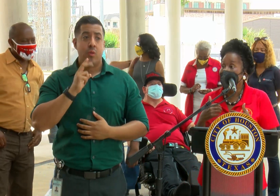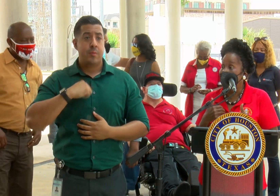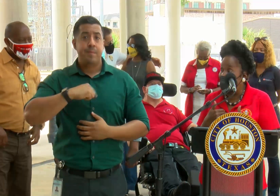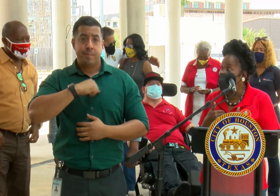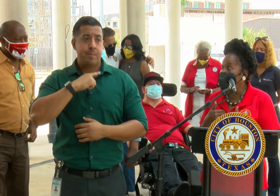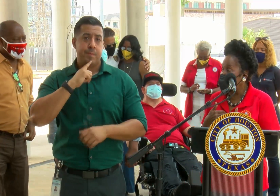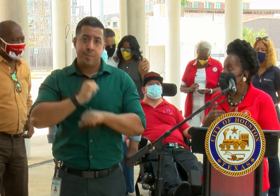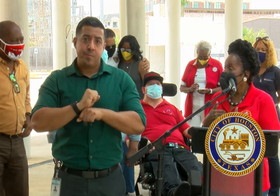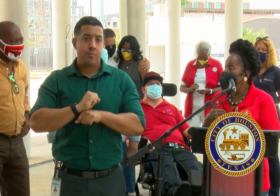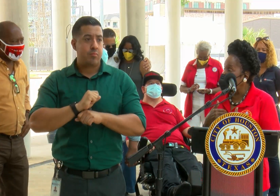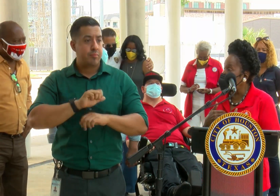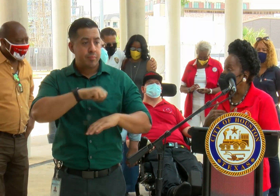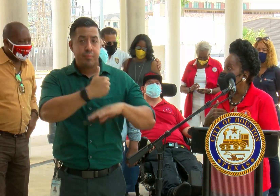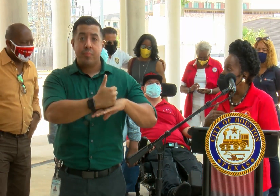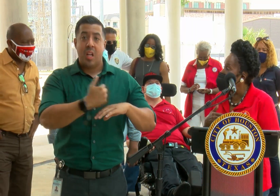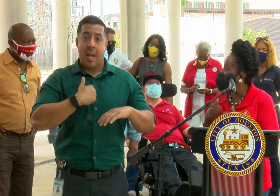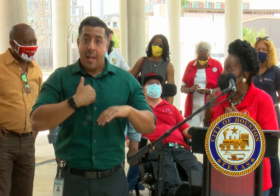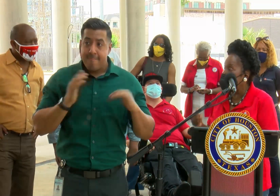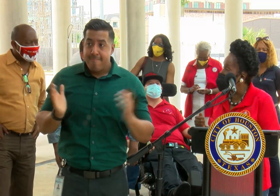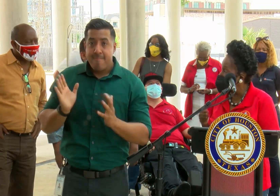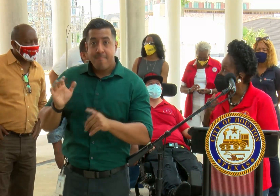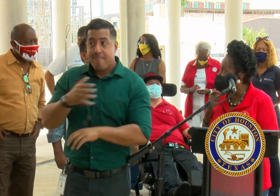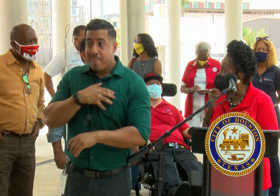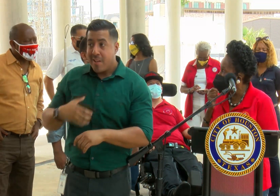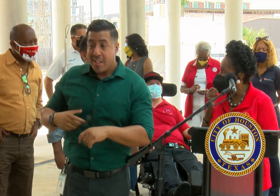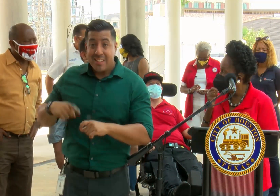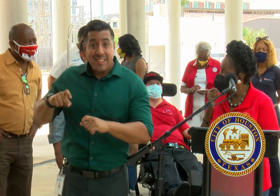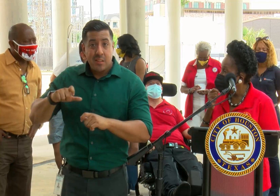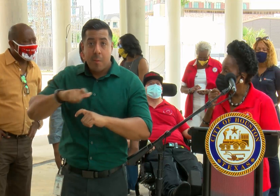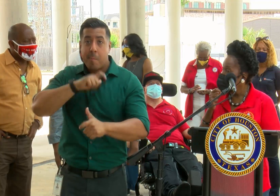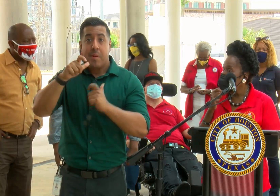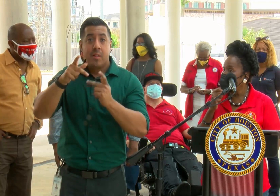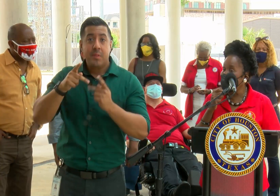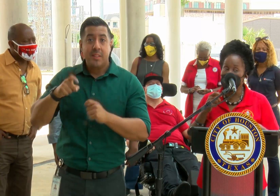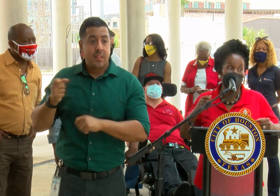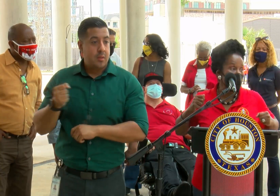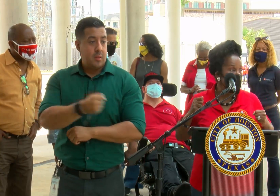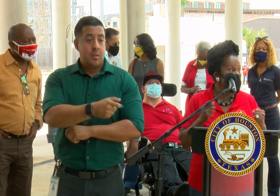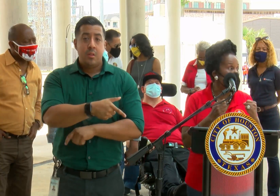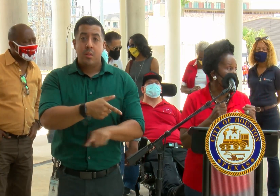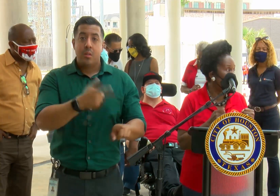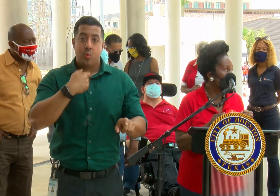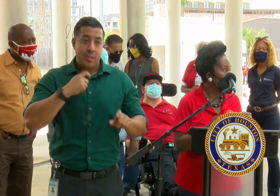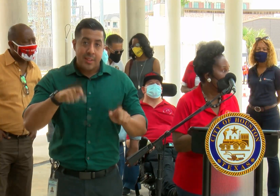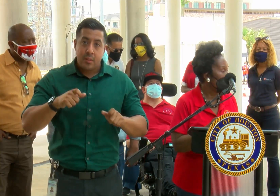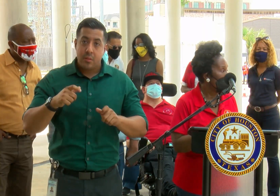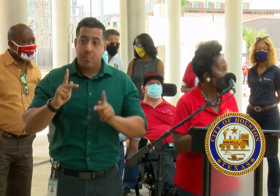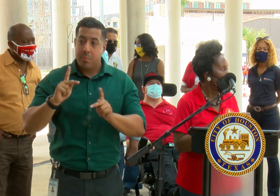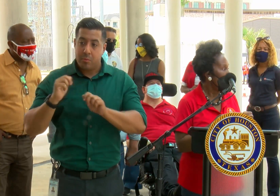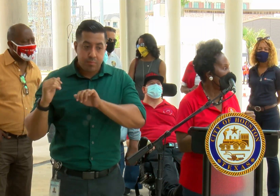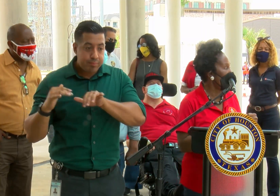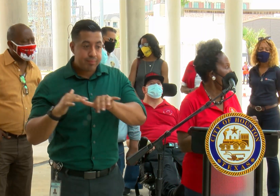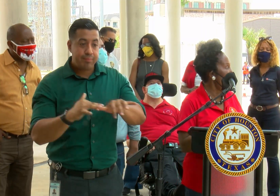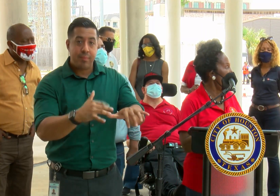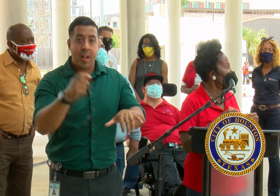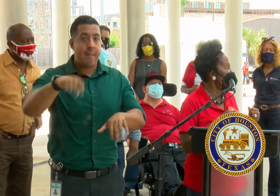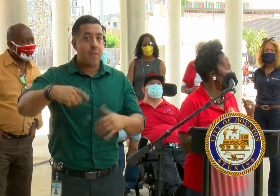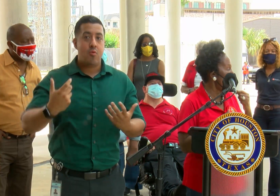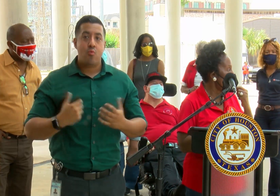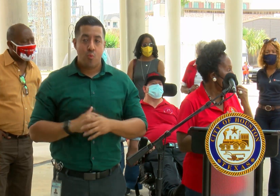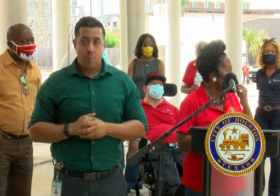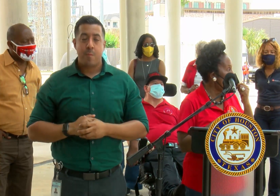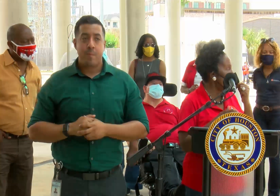front, and I was pushing, said, Mayor, got to get a big site because we got to push them in. And so we